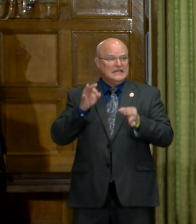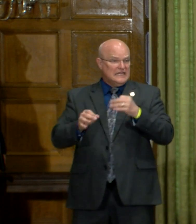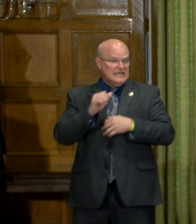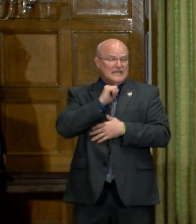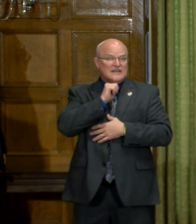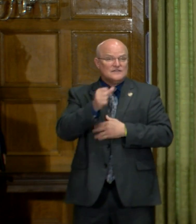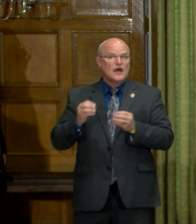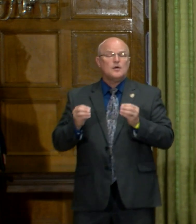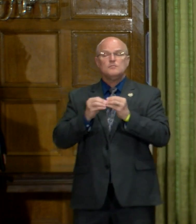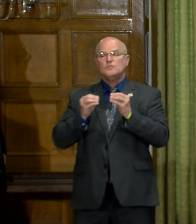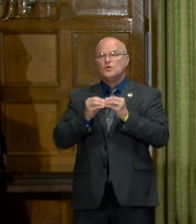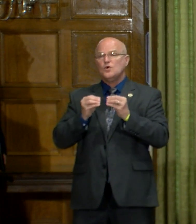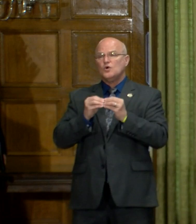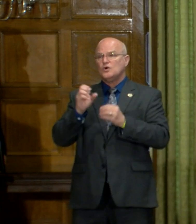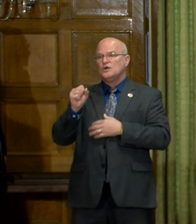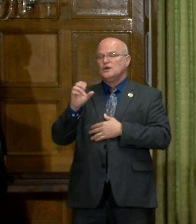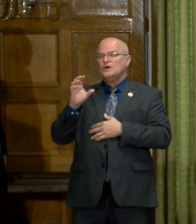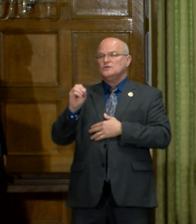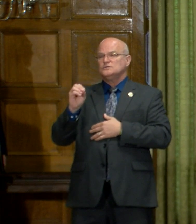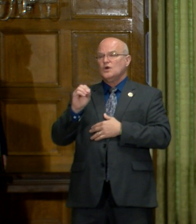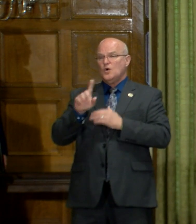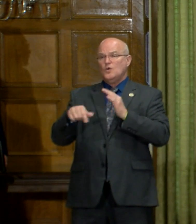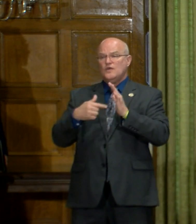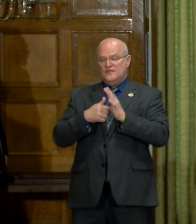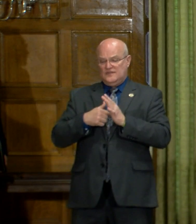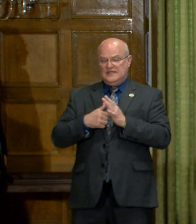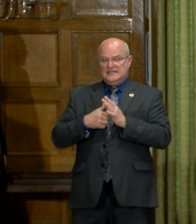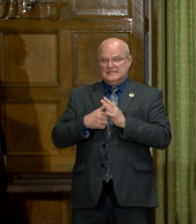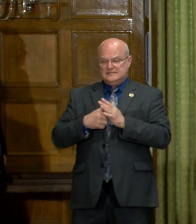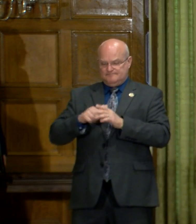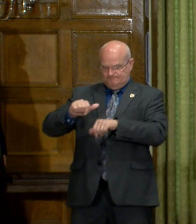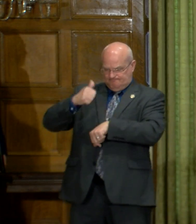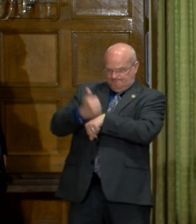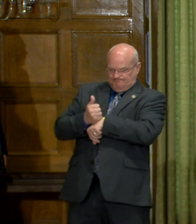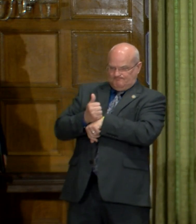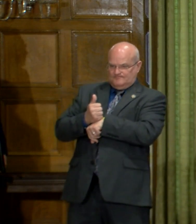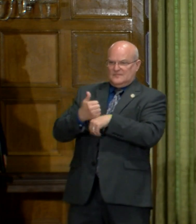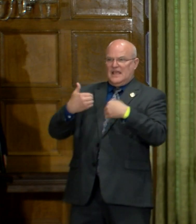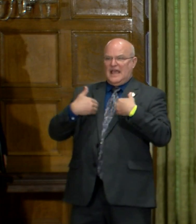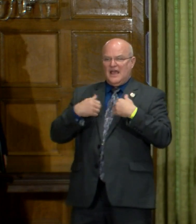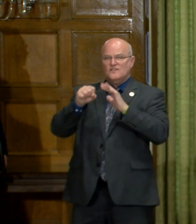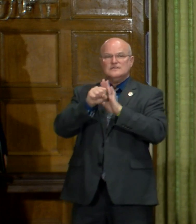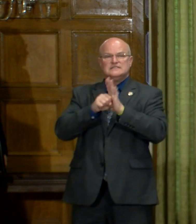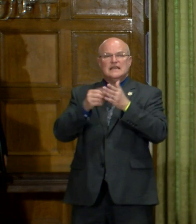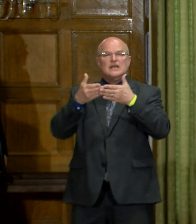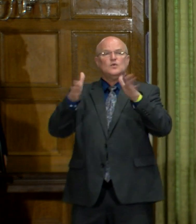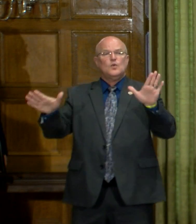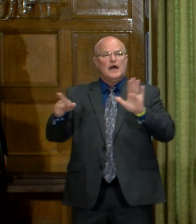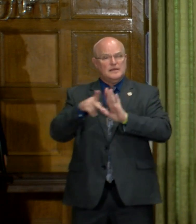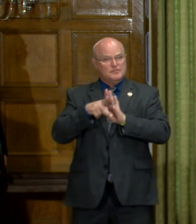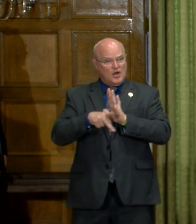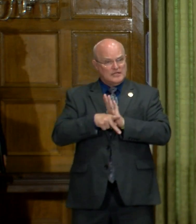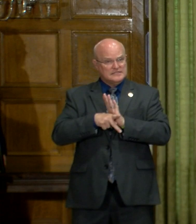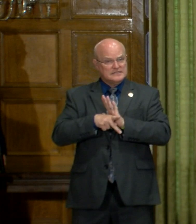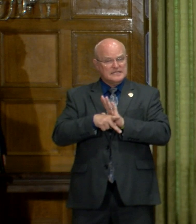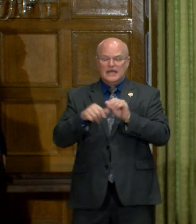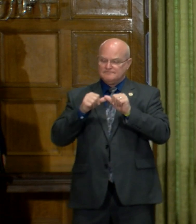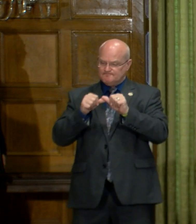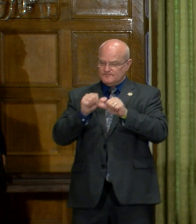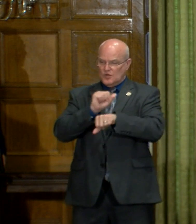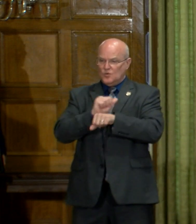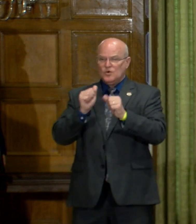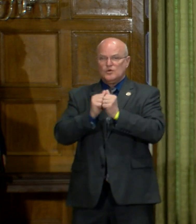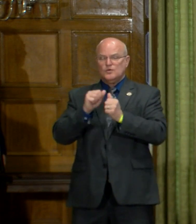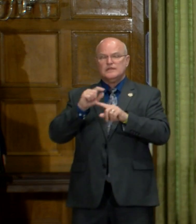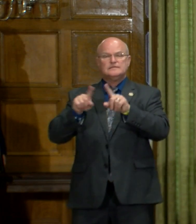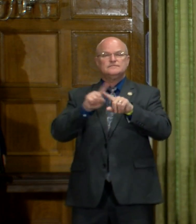not more. And so this early on was established that we should have a statewide policy on this. I continue to work